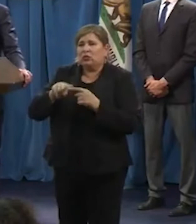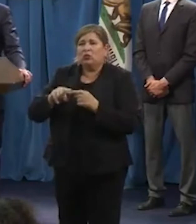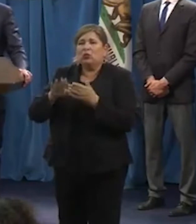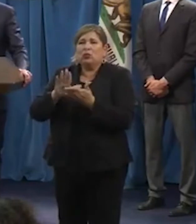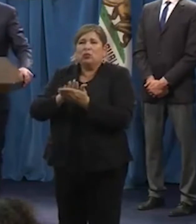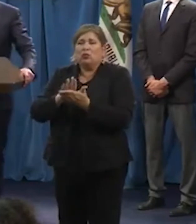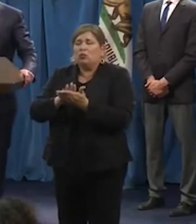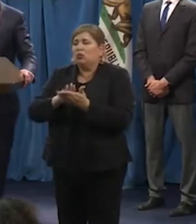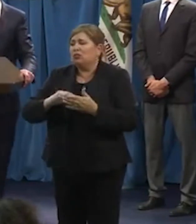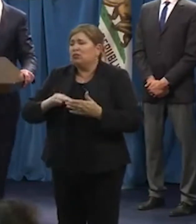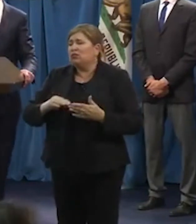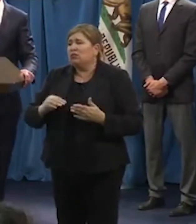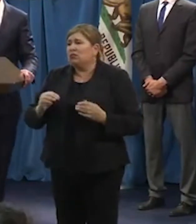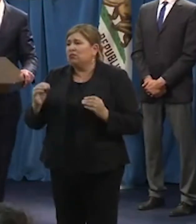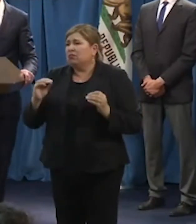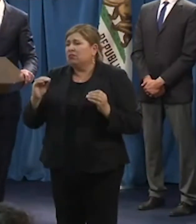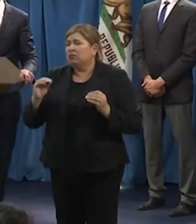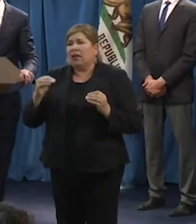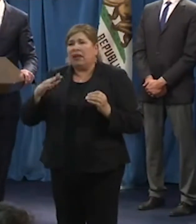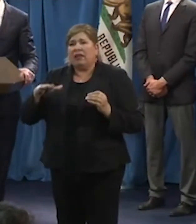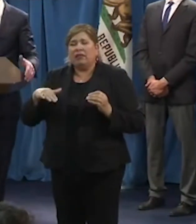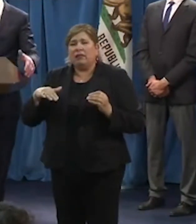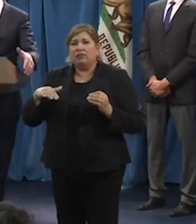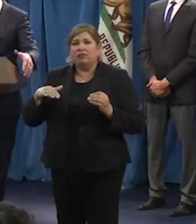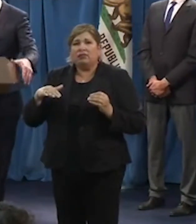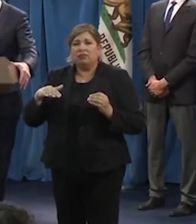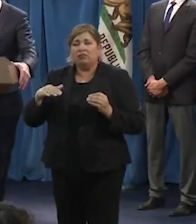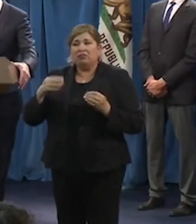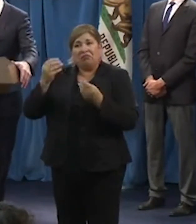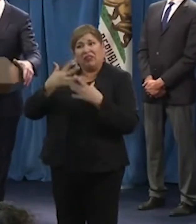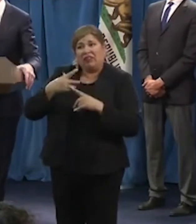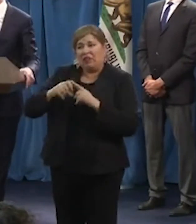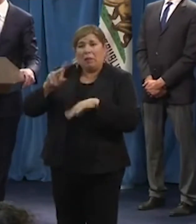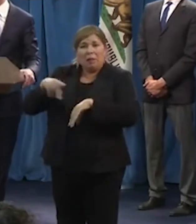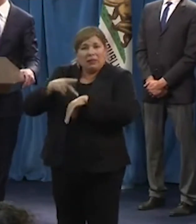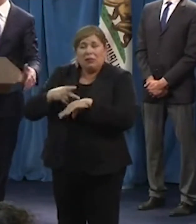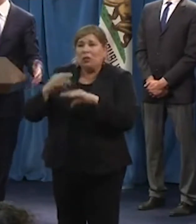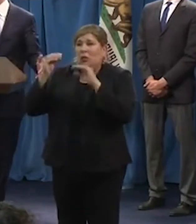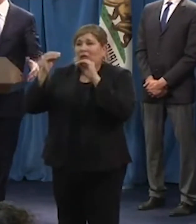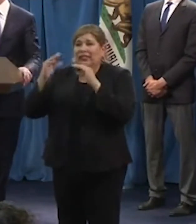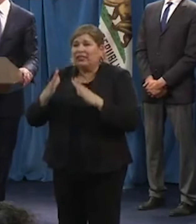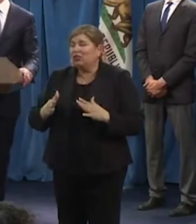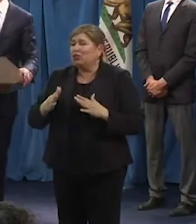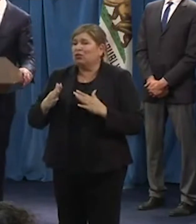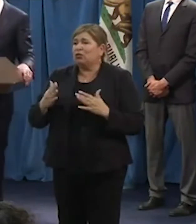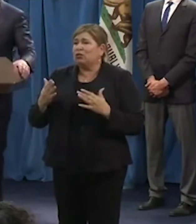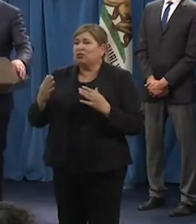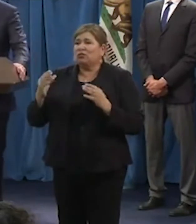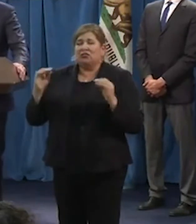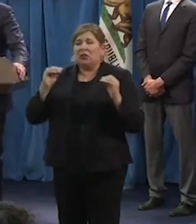education. I haven't heard that from principals and teachers that I've been in contact. I'm not concerned about